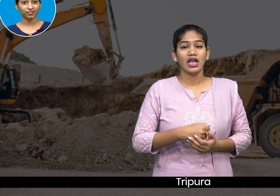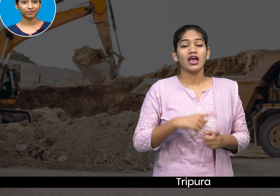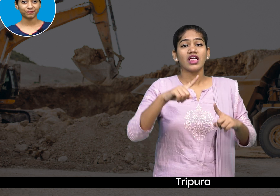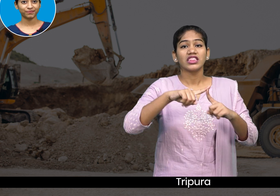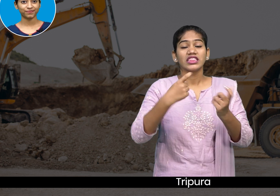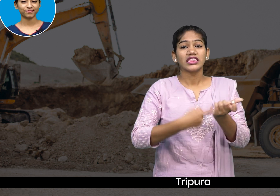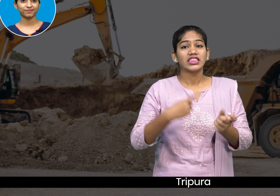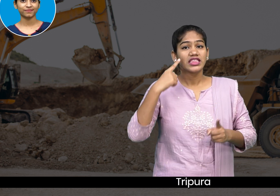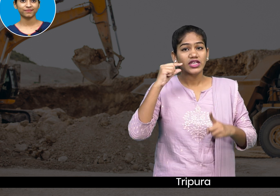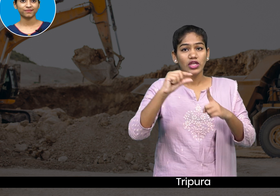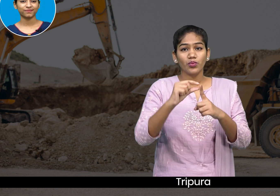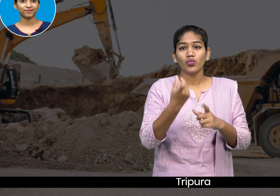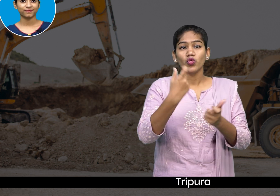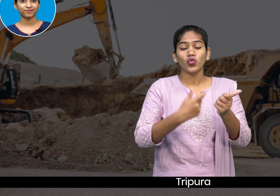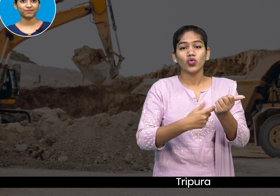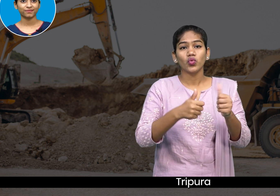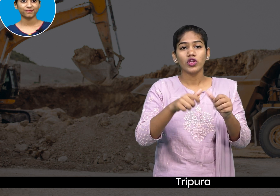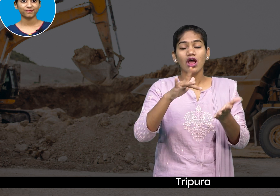Tripura